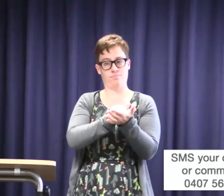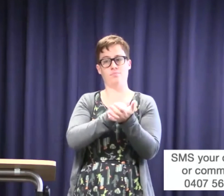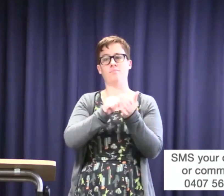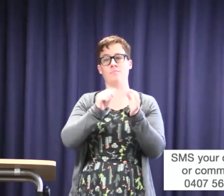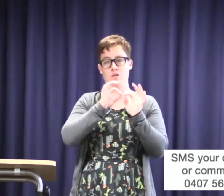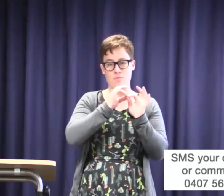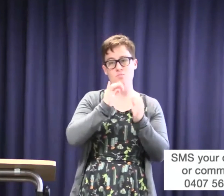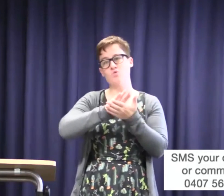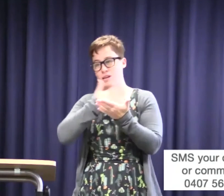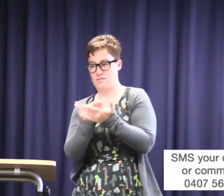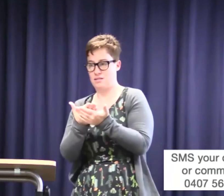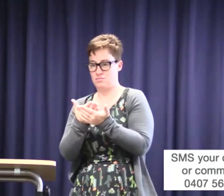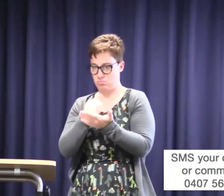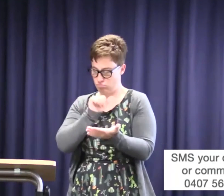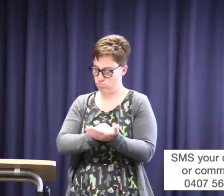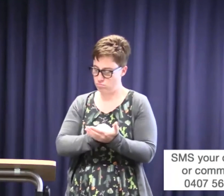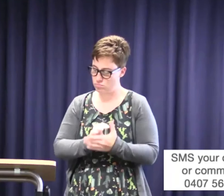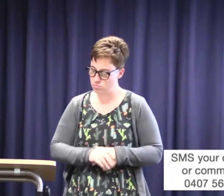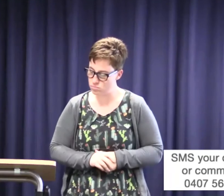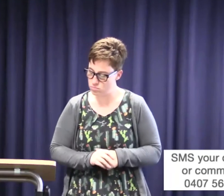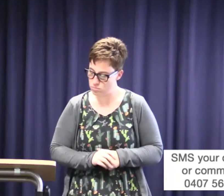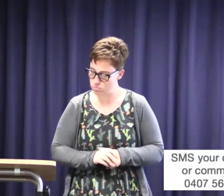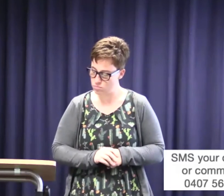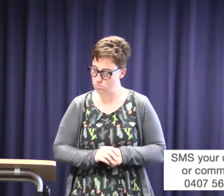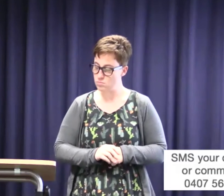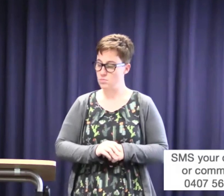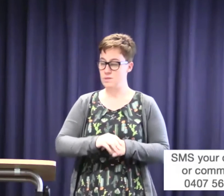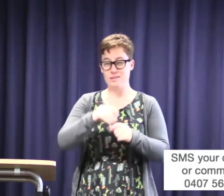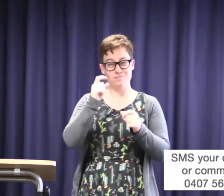or translation supports and the appropriate allocation.